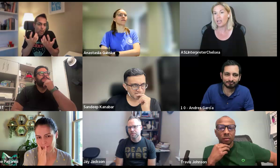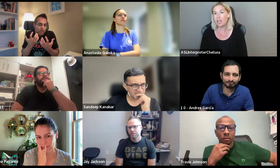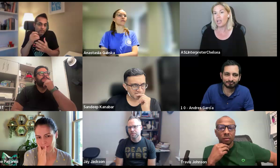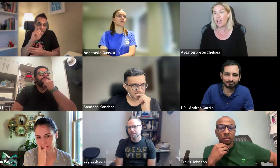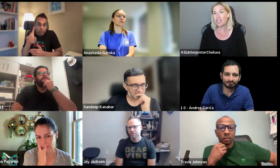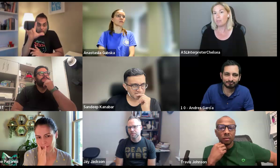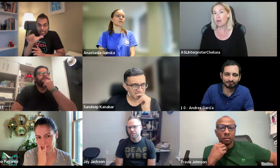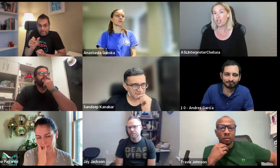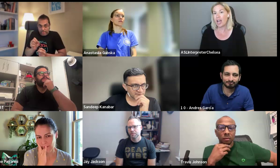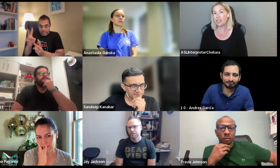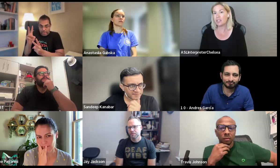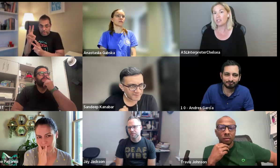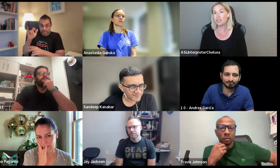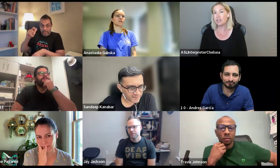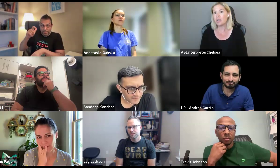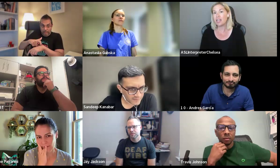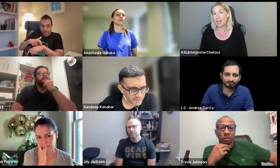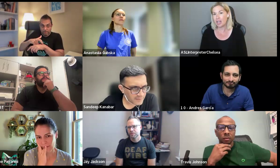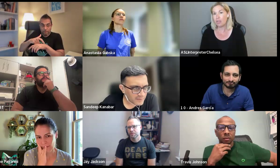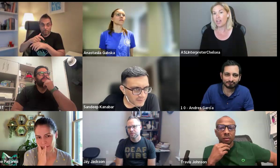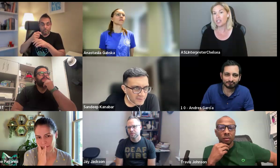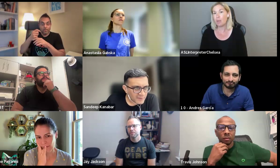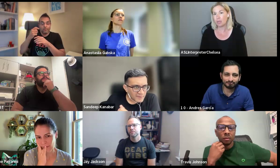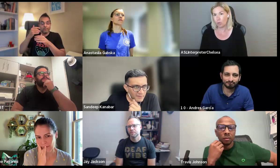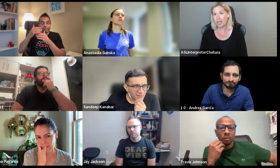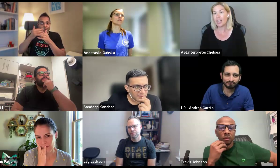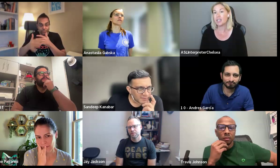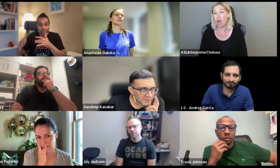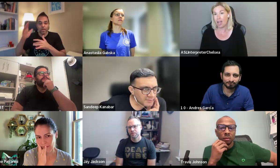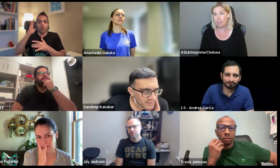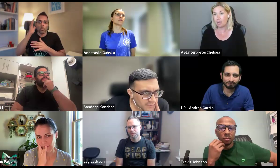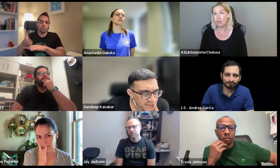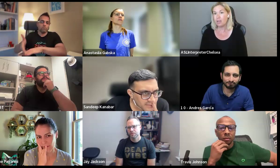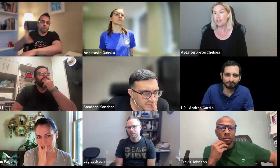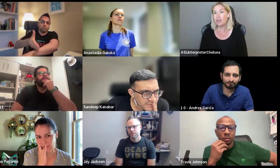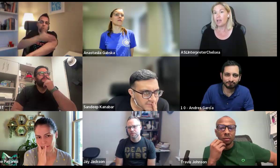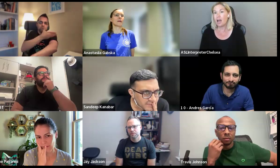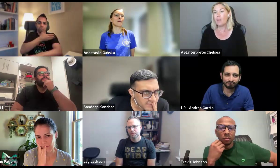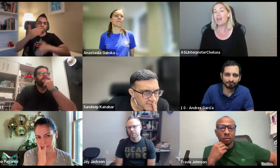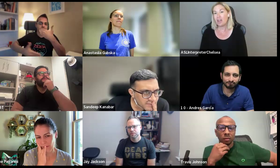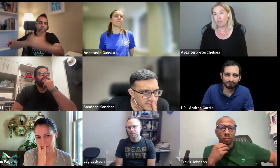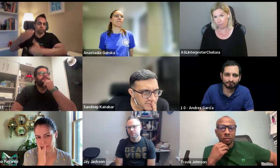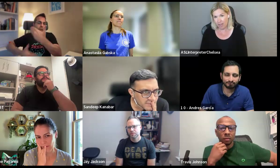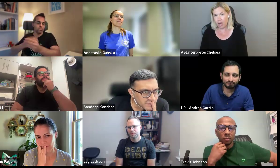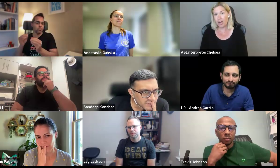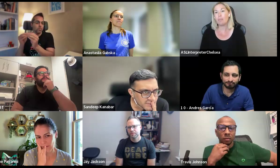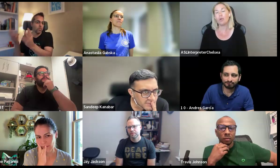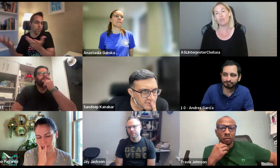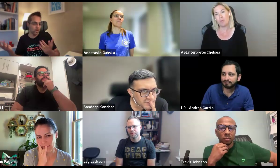quality as much as getting things uploaded in time. And then from there,